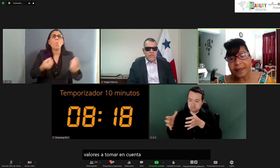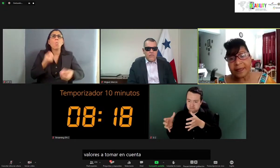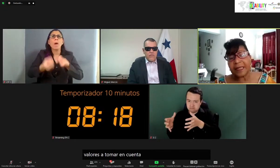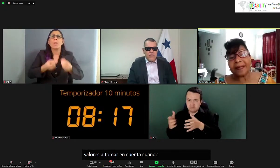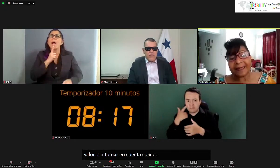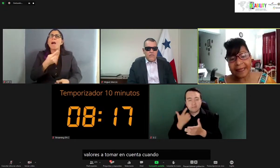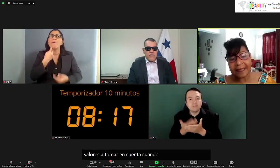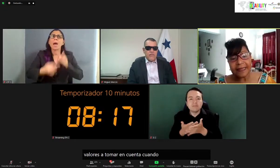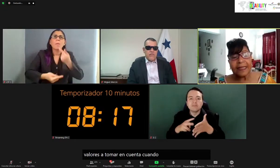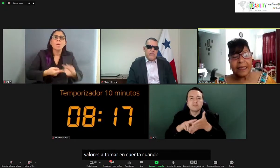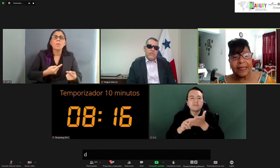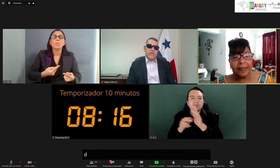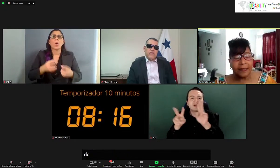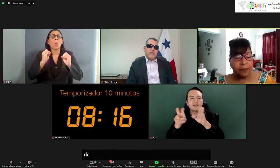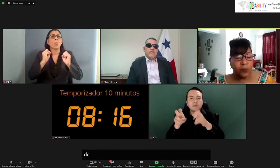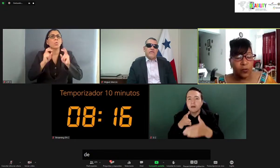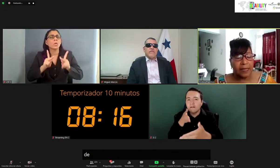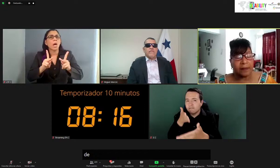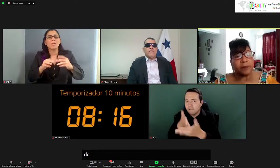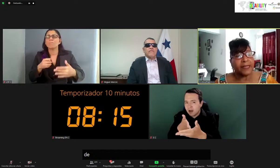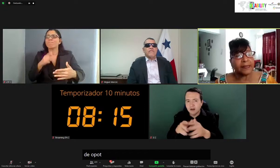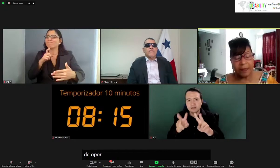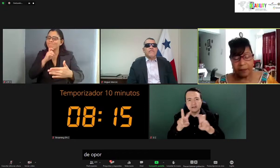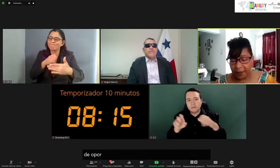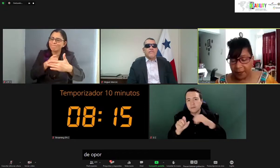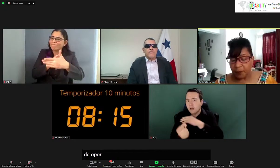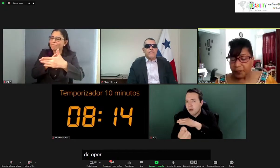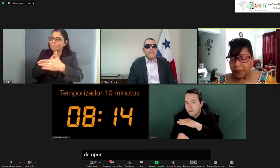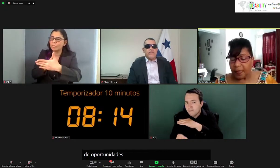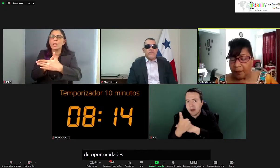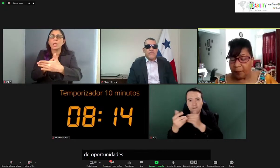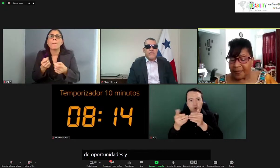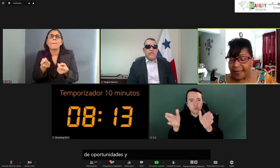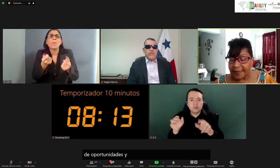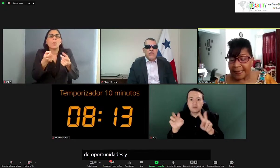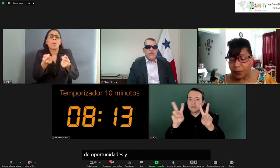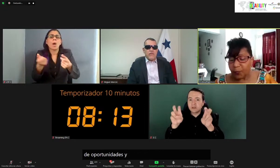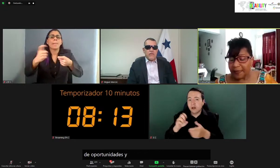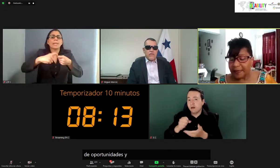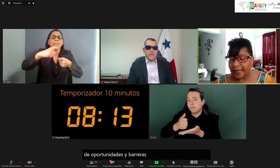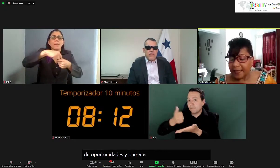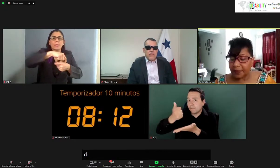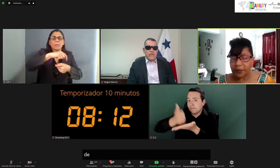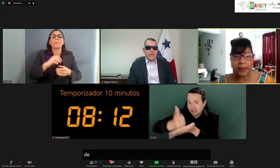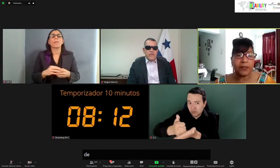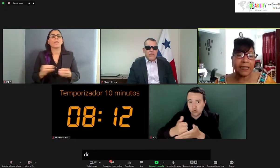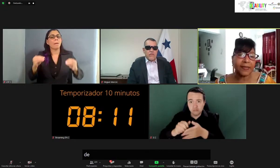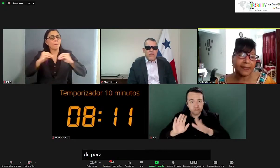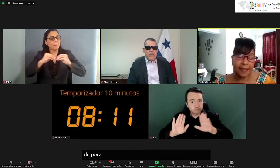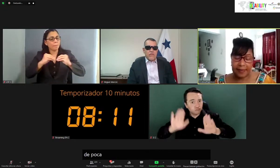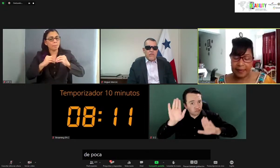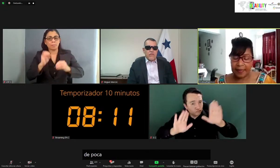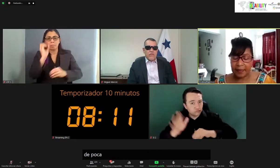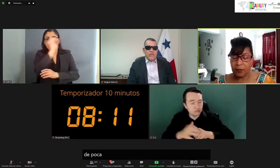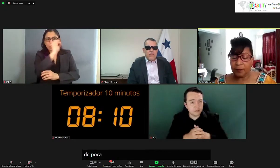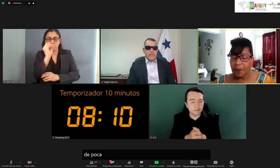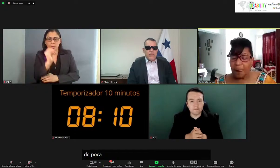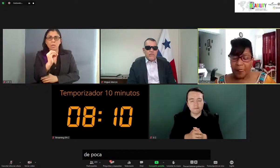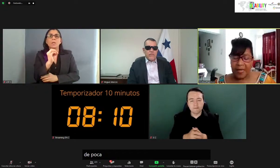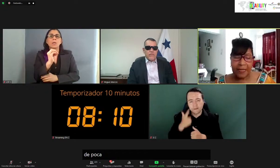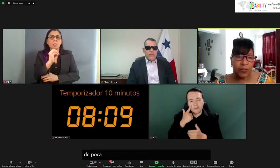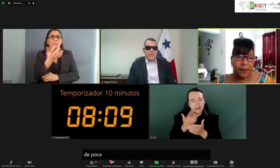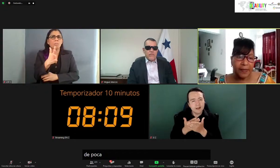numbers to be taking up into account when we talk about opportunities barriers and little participation in